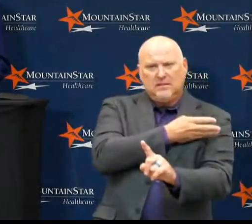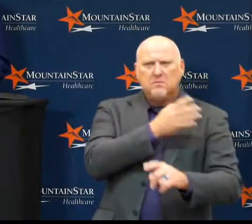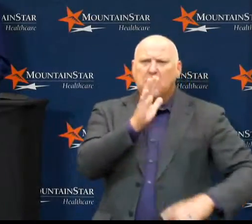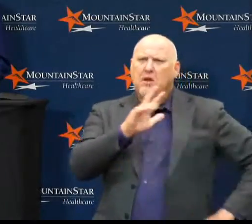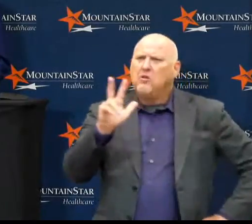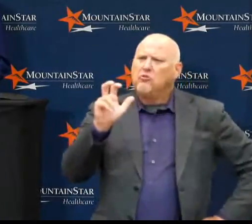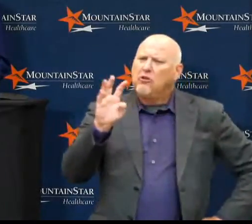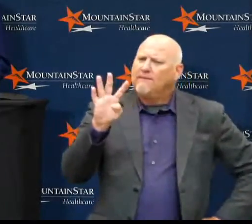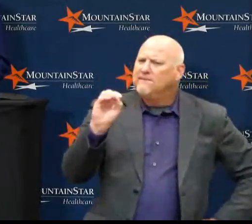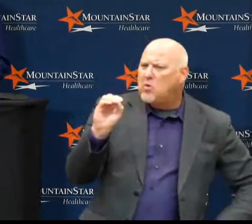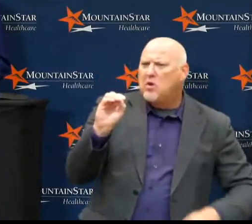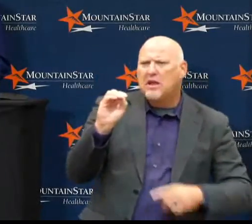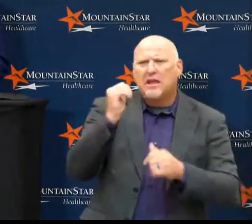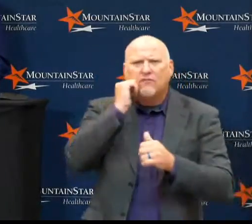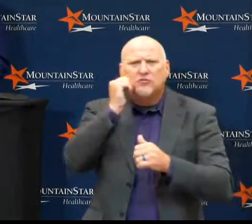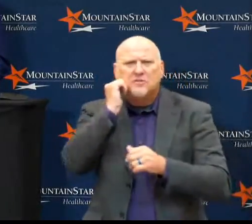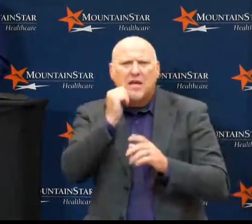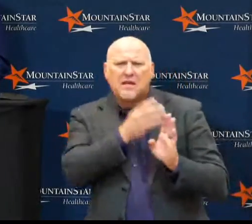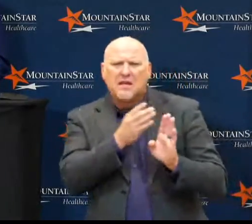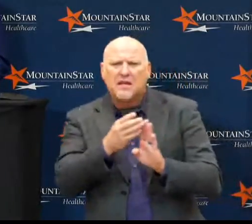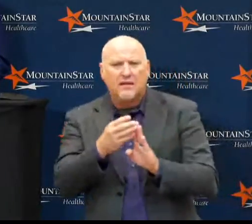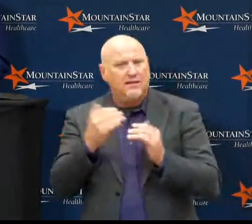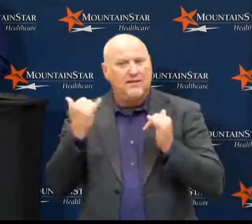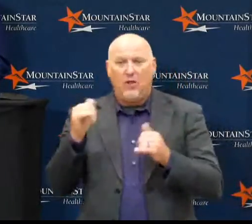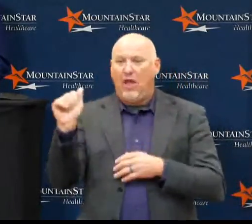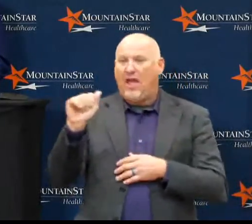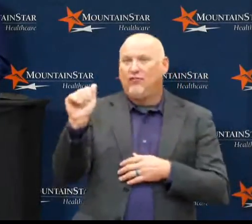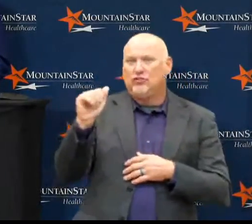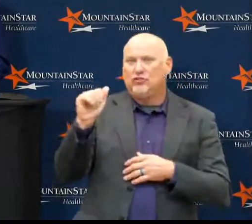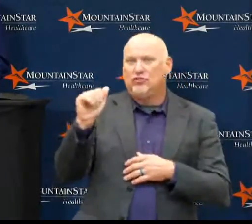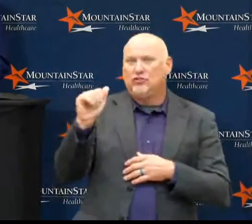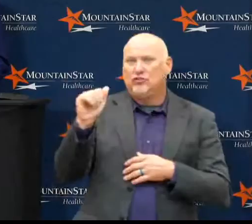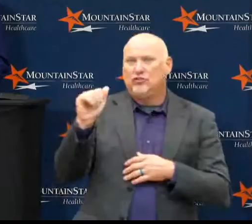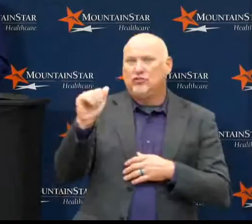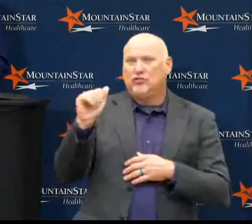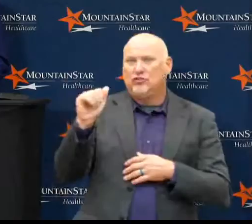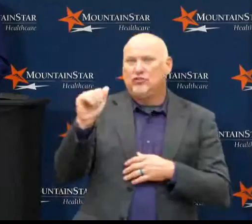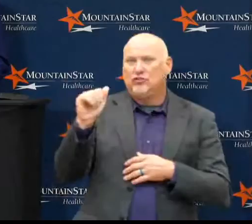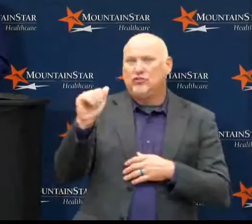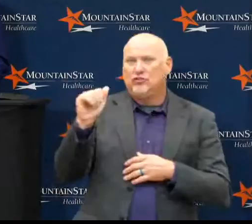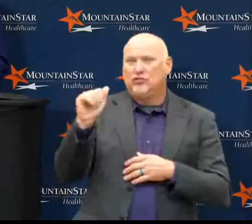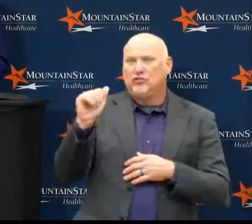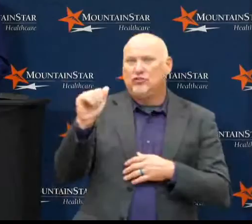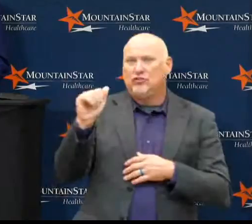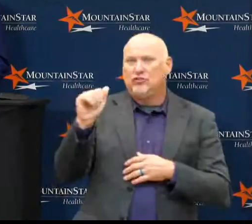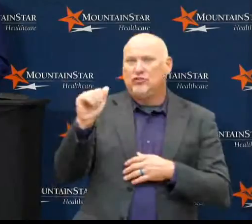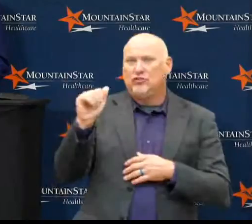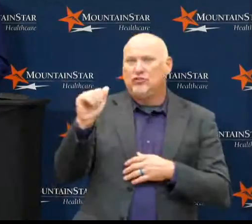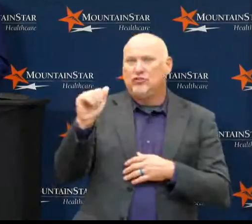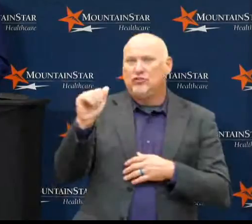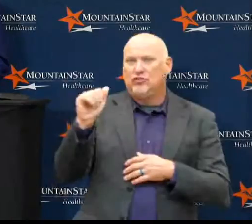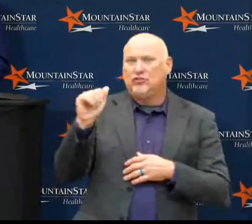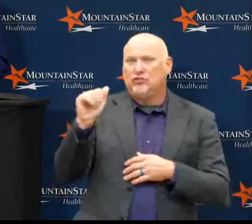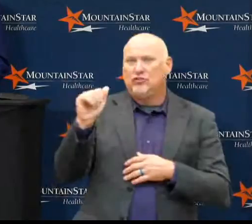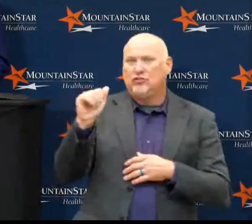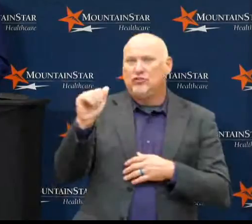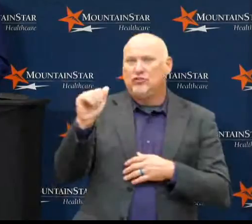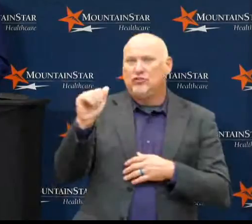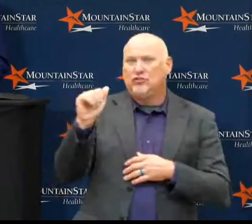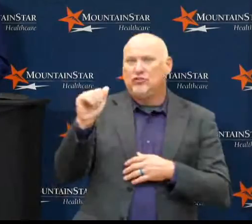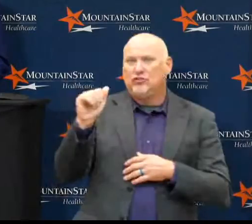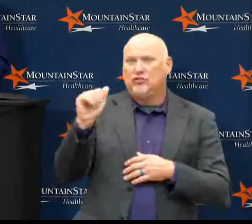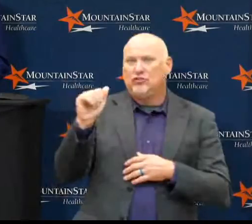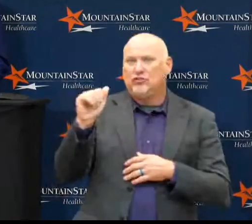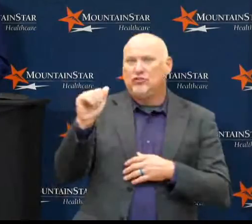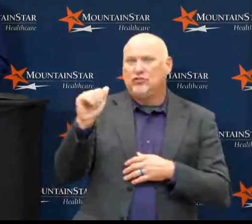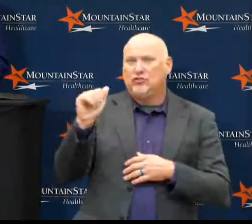spreading rapidly. As a result, our hospital ICUs are filling up and our healthcare workers are feeling the strain. We'll hear